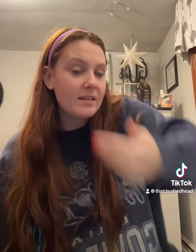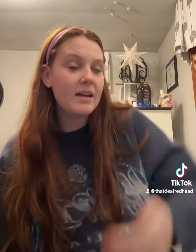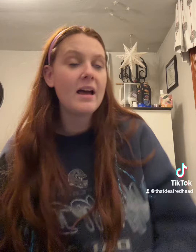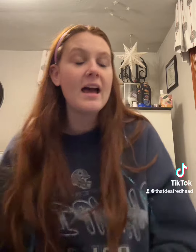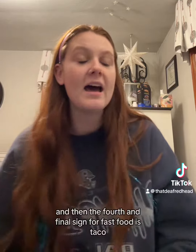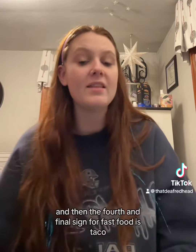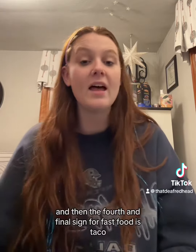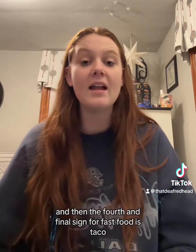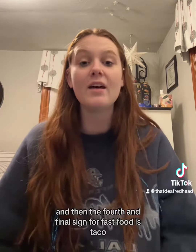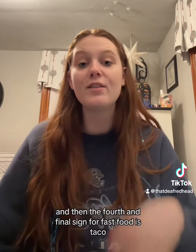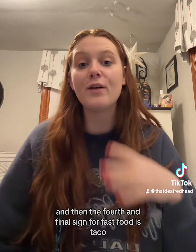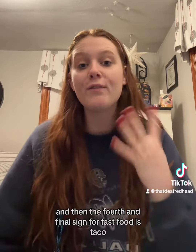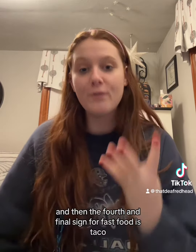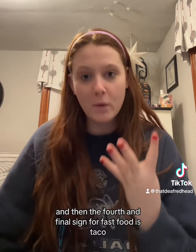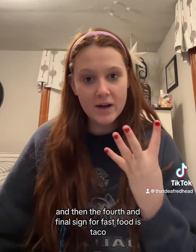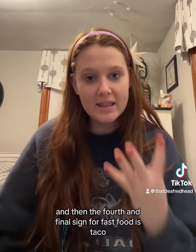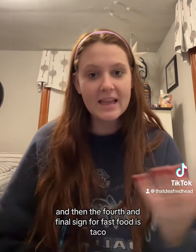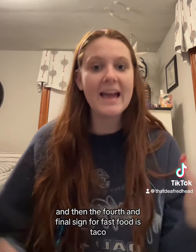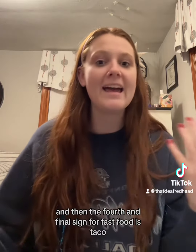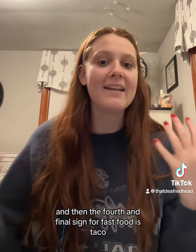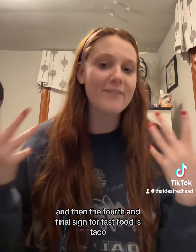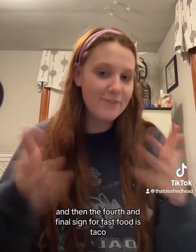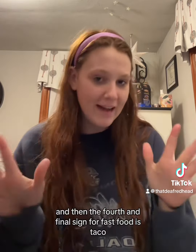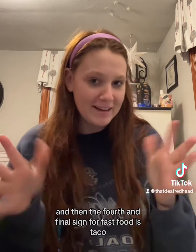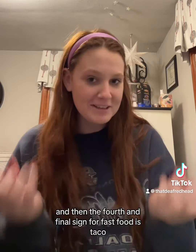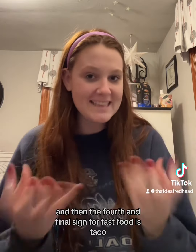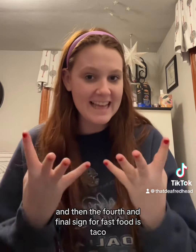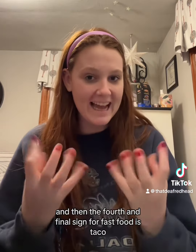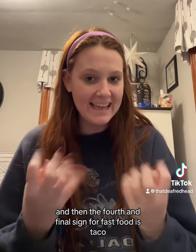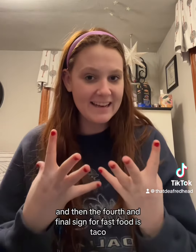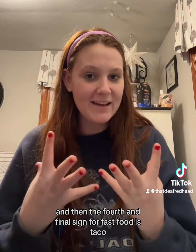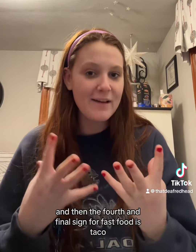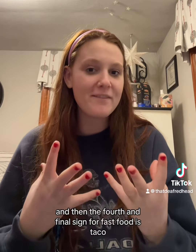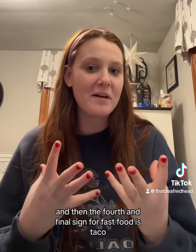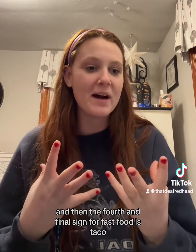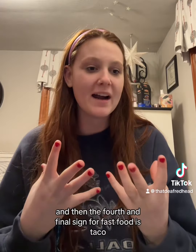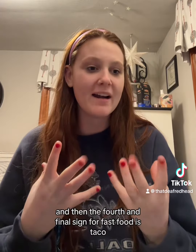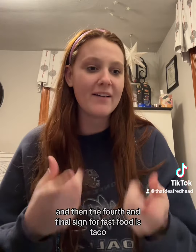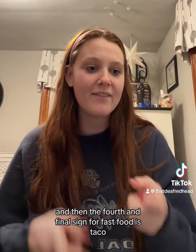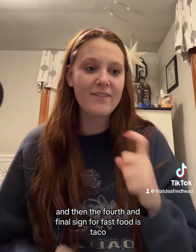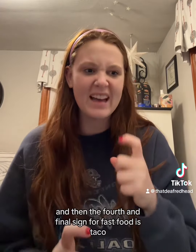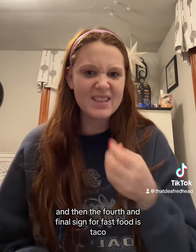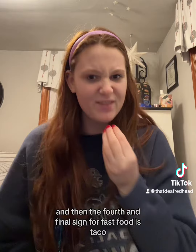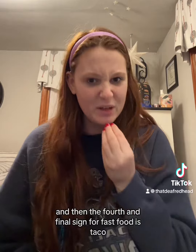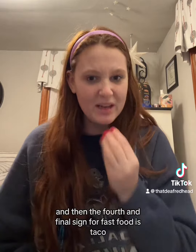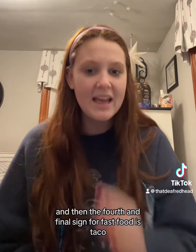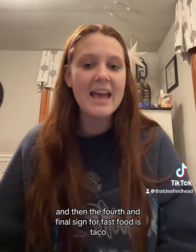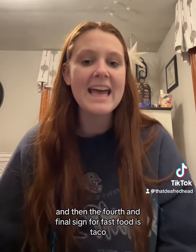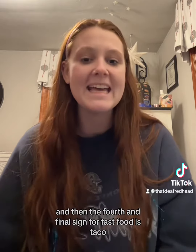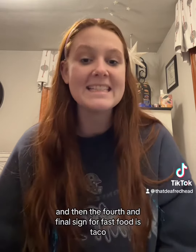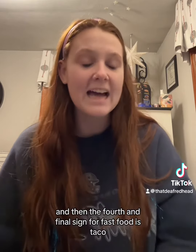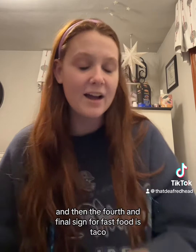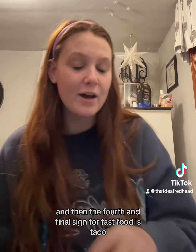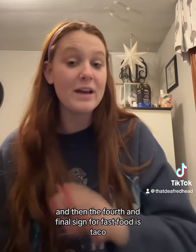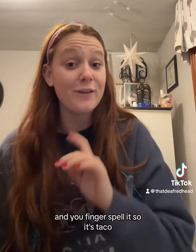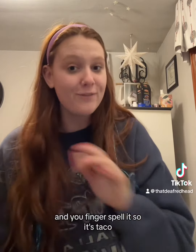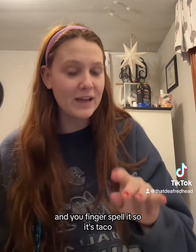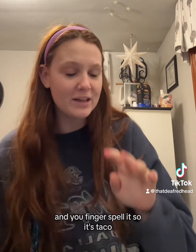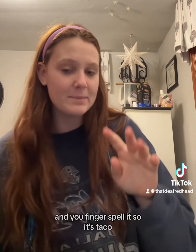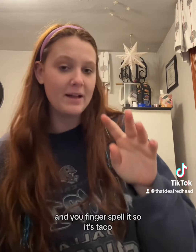And then the fourth and final sign for fast food is taco and you fingerspell